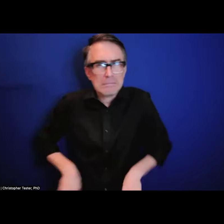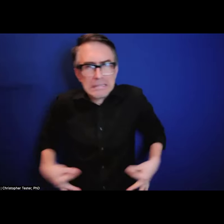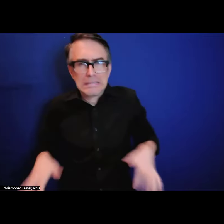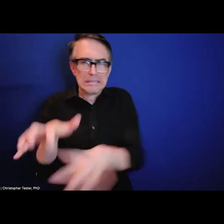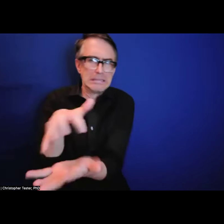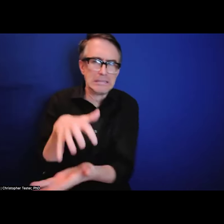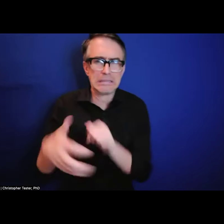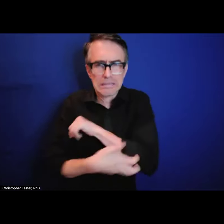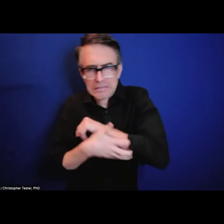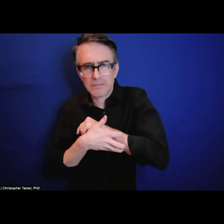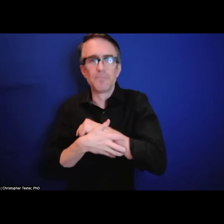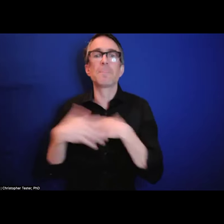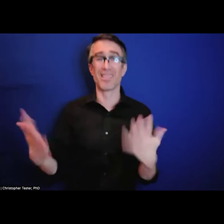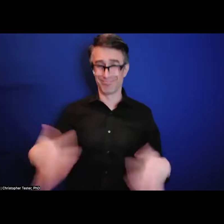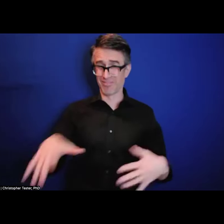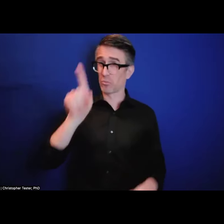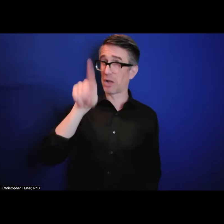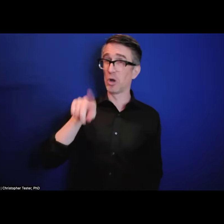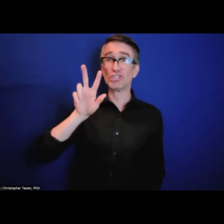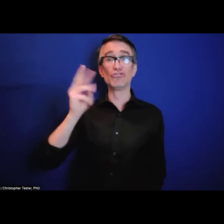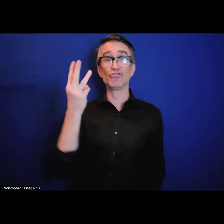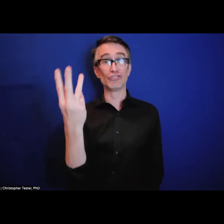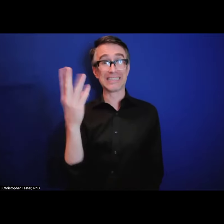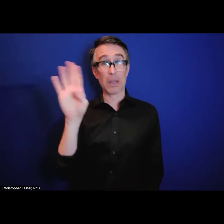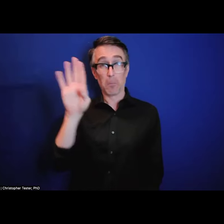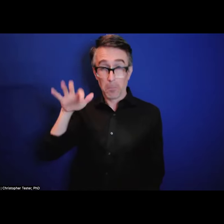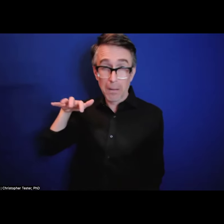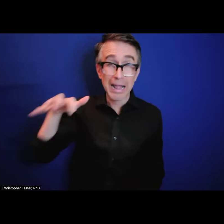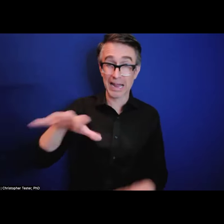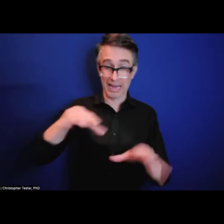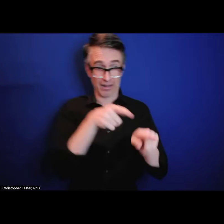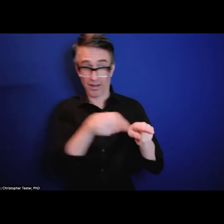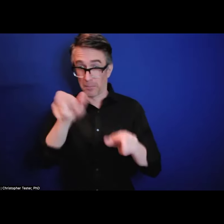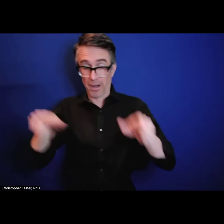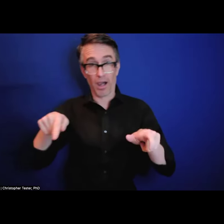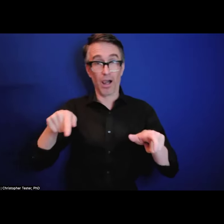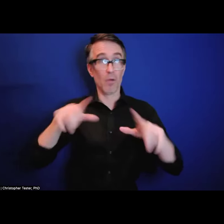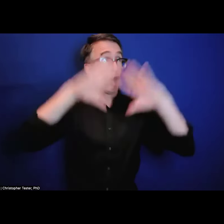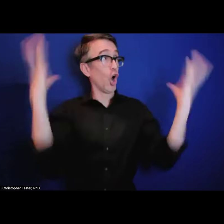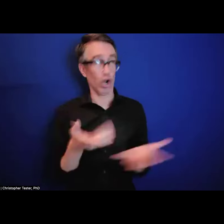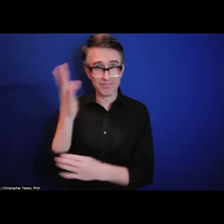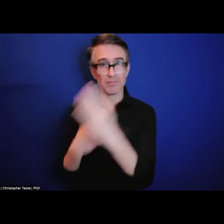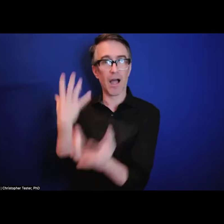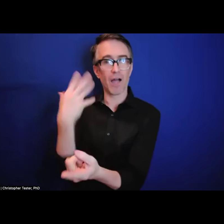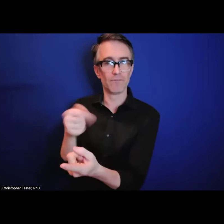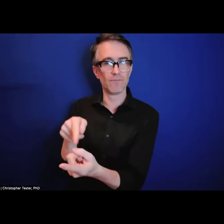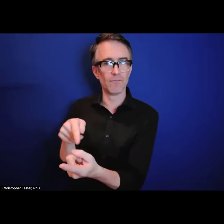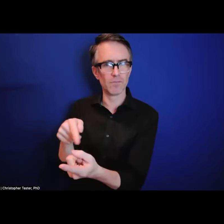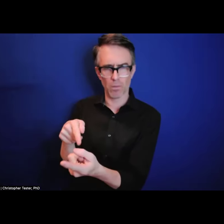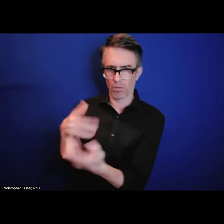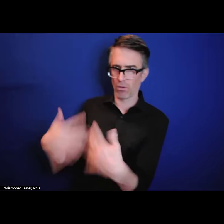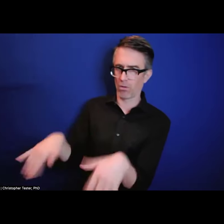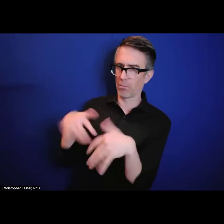barriers to seeking and accessing healthcare services and are more likely to experience catastrophic health